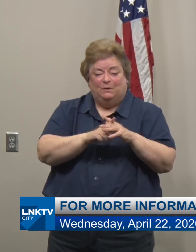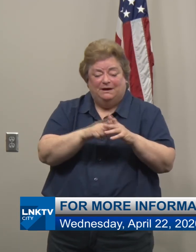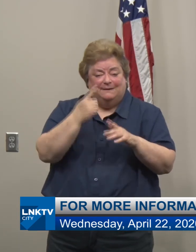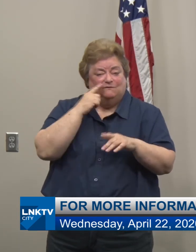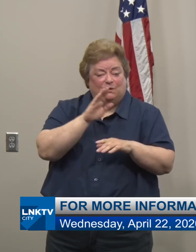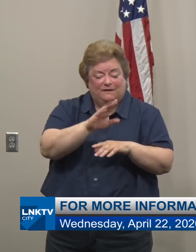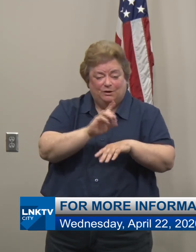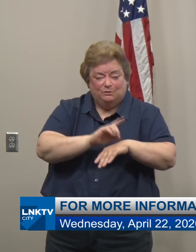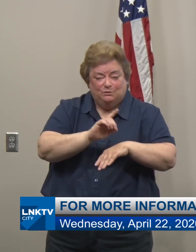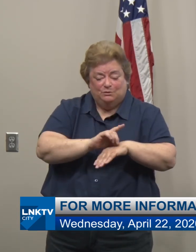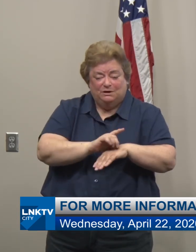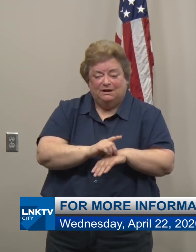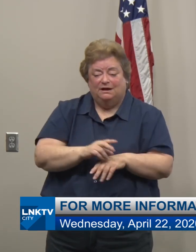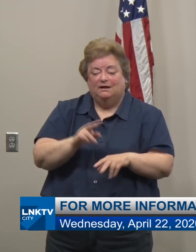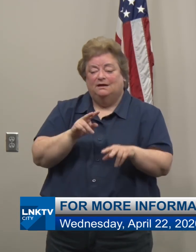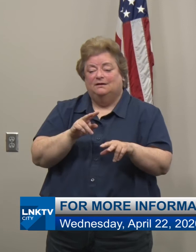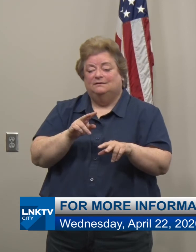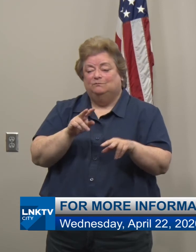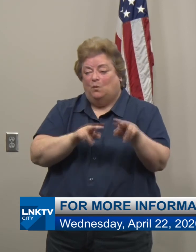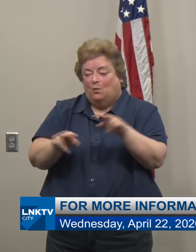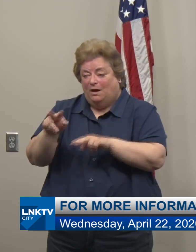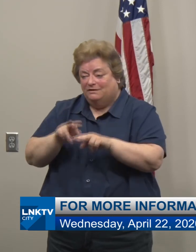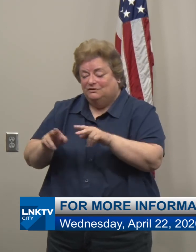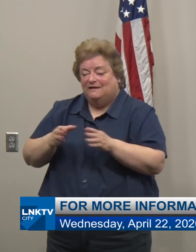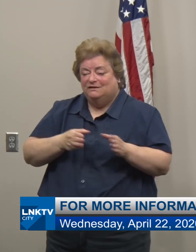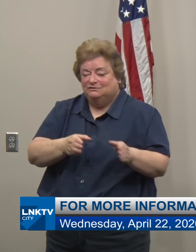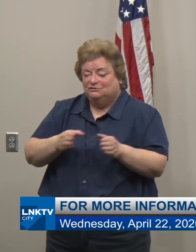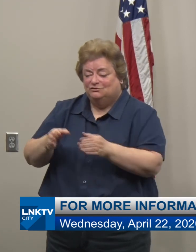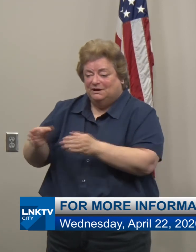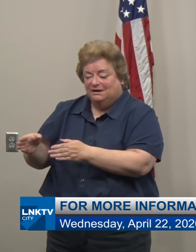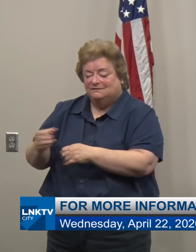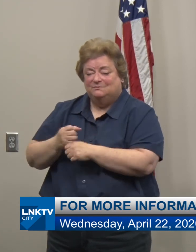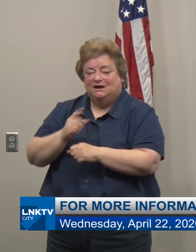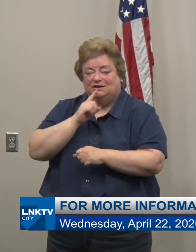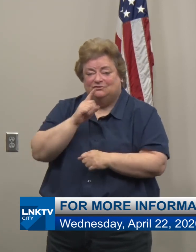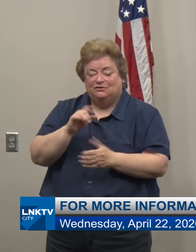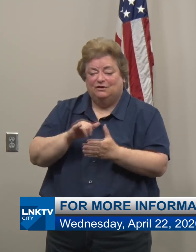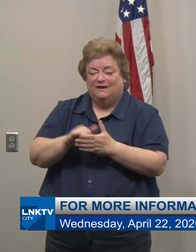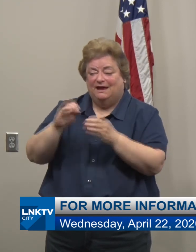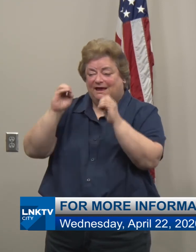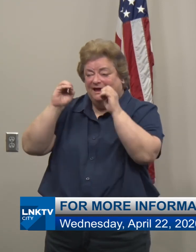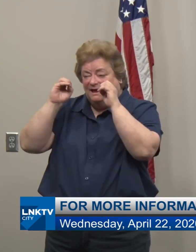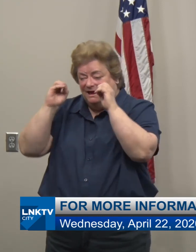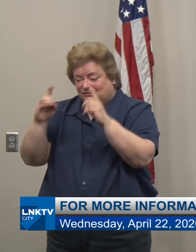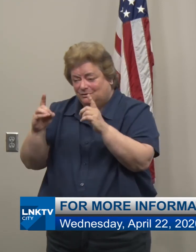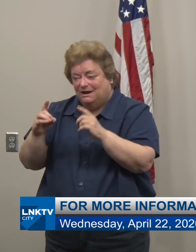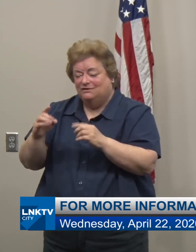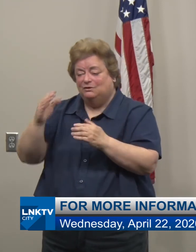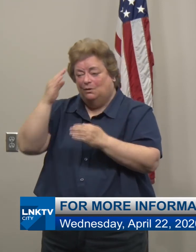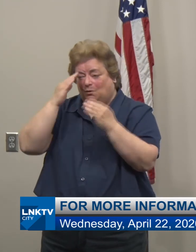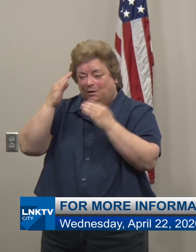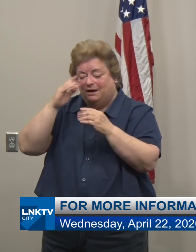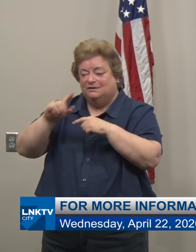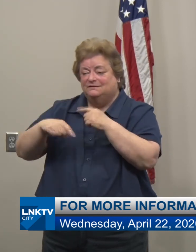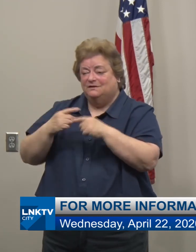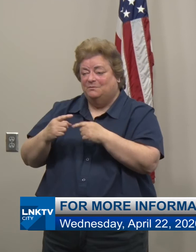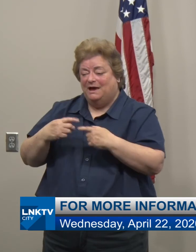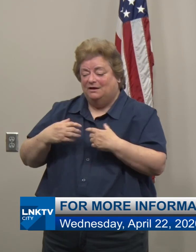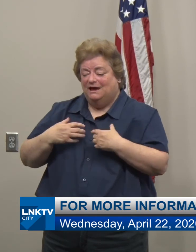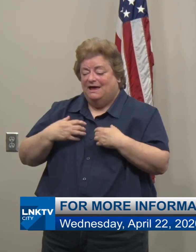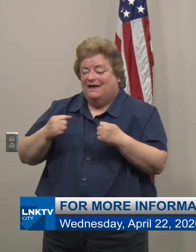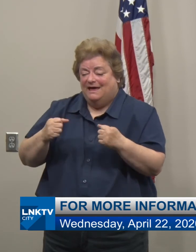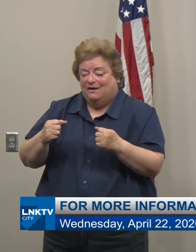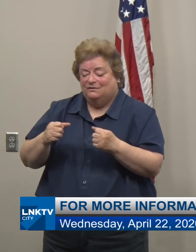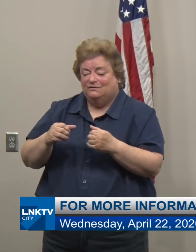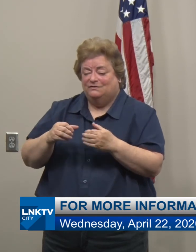duty and having to patrol our streets and to try to help make sure that there's education and awareness about directed health measures, or